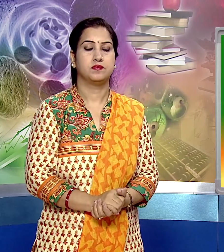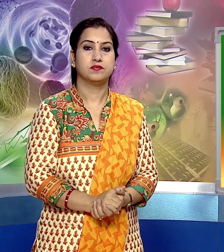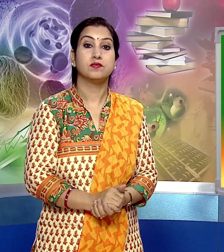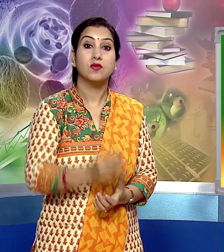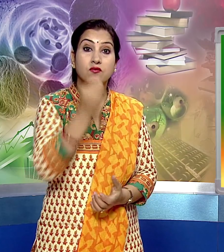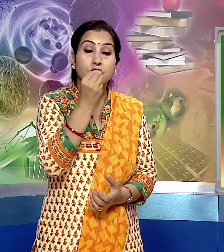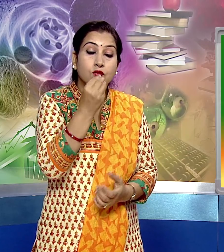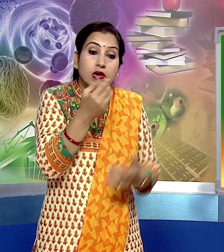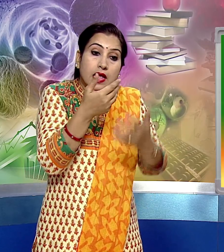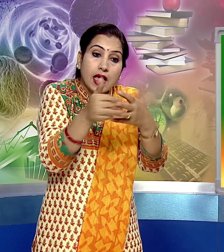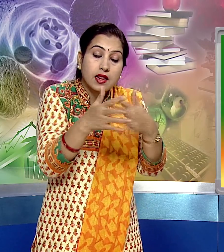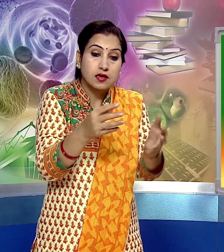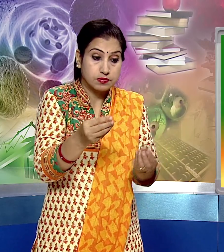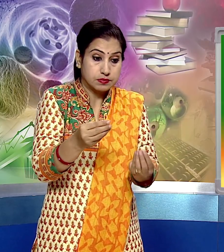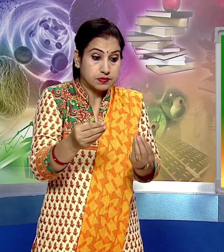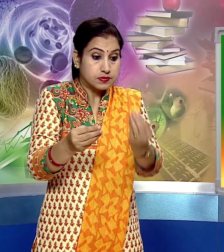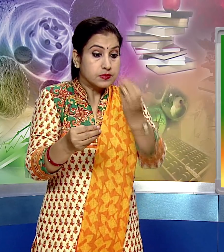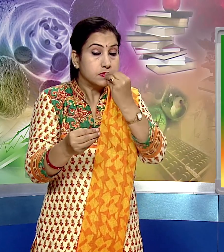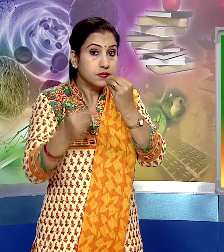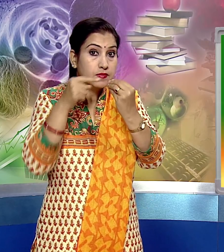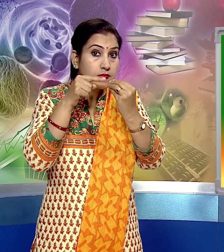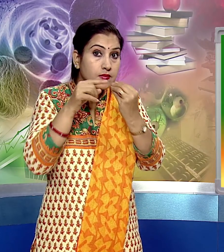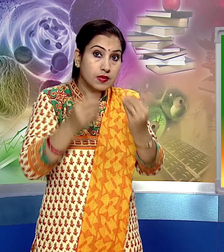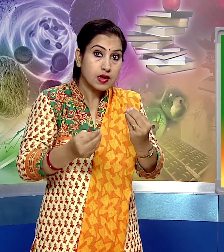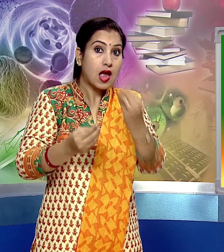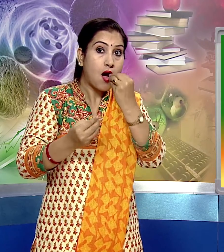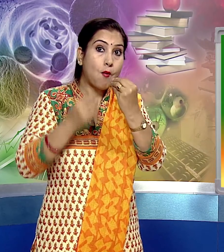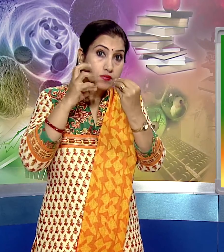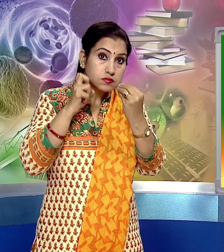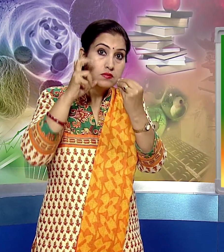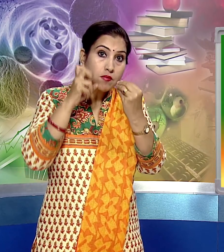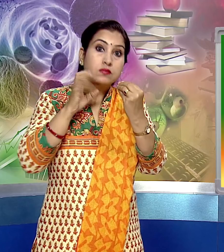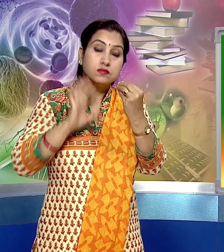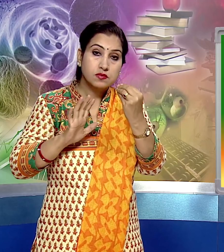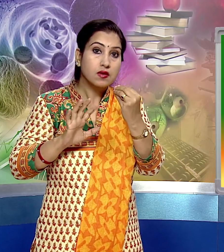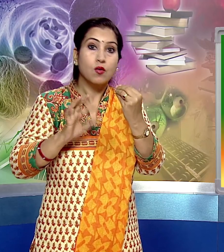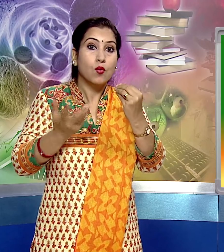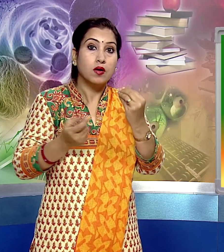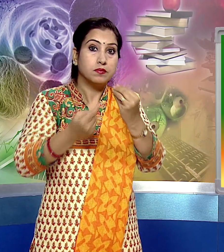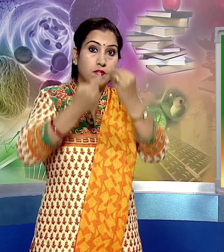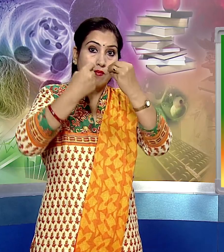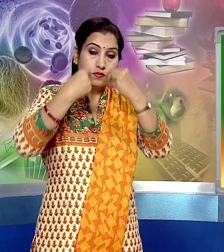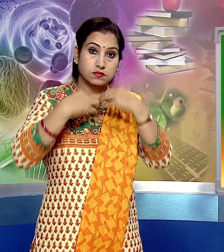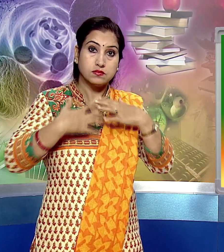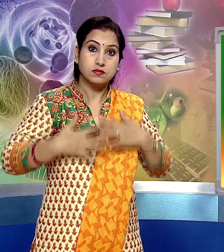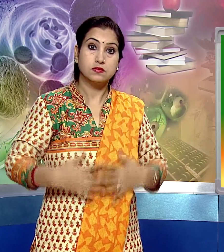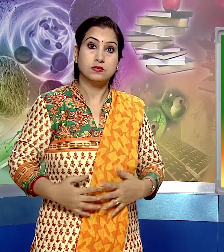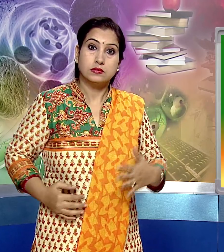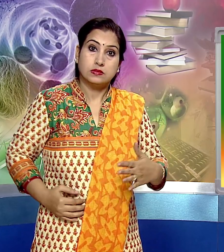Food is any edible substance that we eat or drink to satisfy